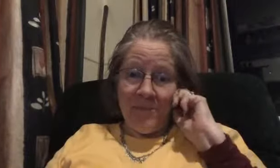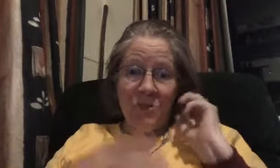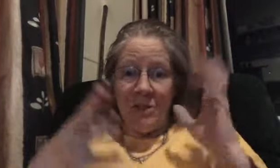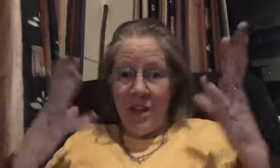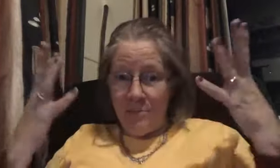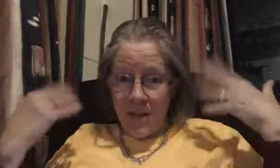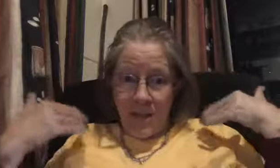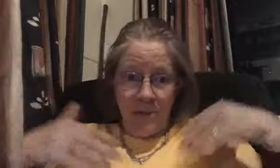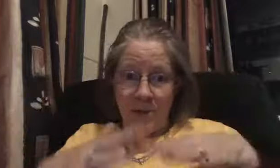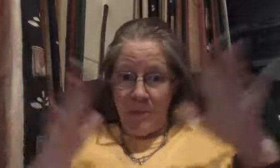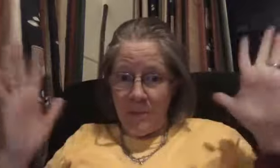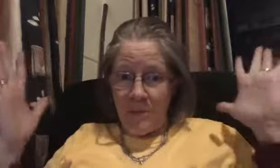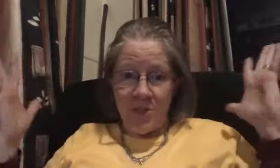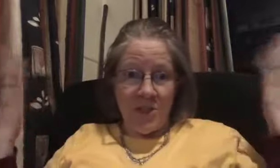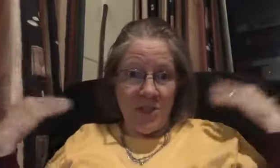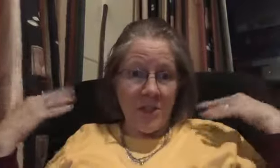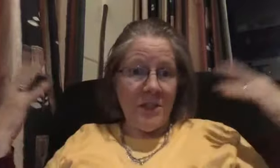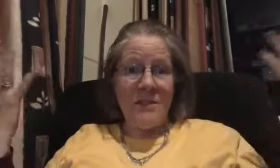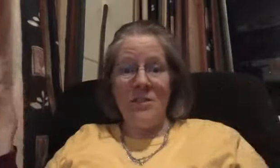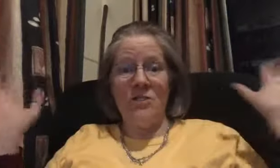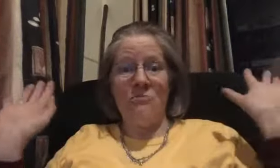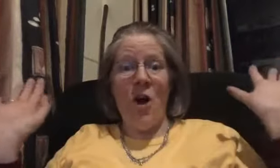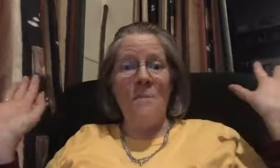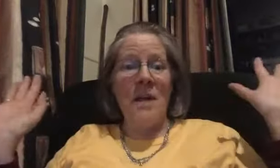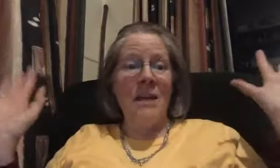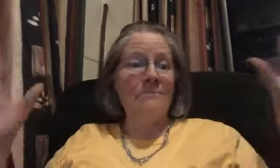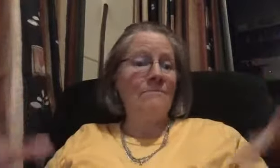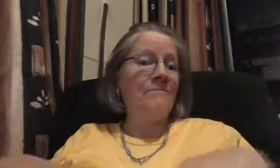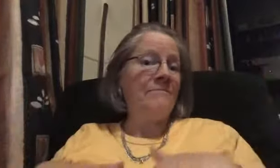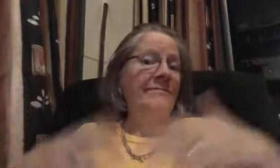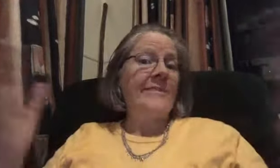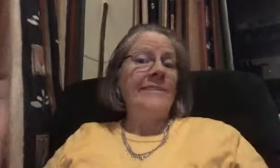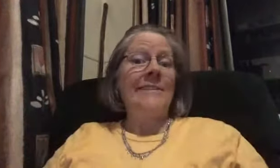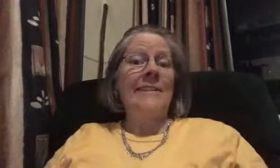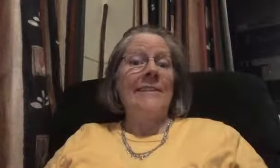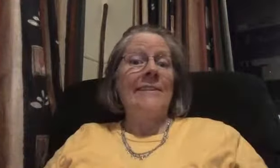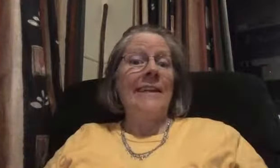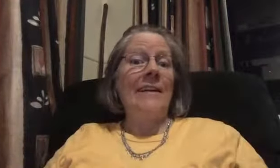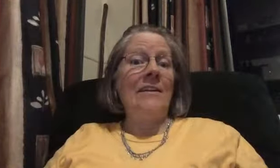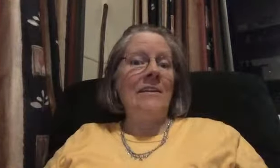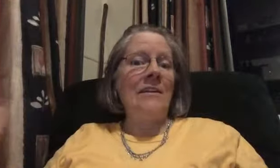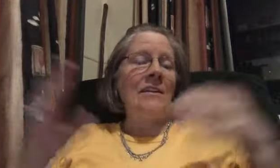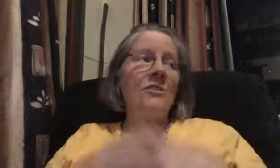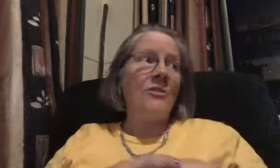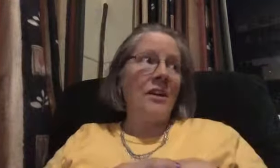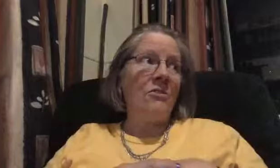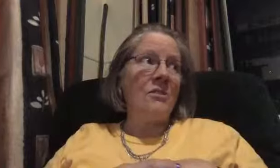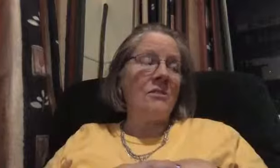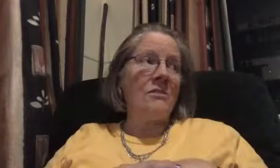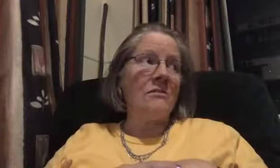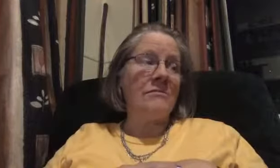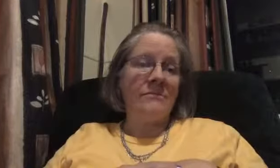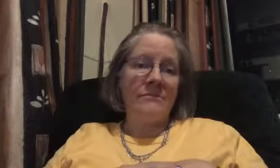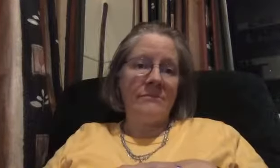Totally unmake-up here, people. I'm just this is just raw me singing along. I don't know if I know this song.